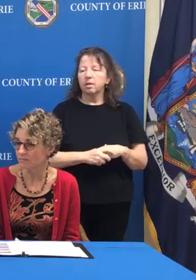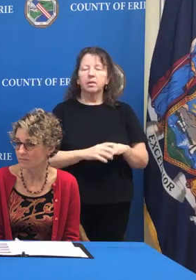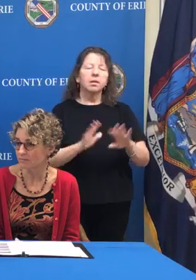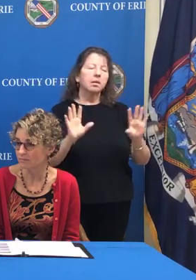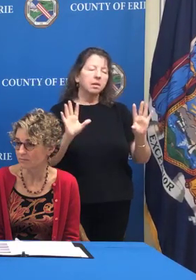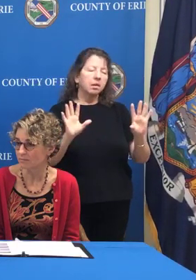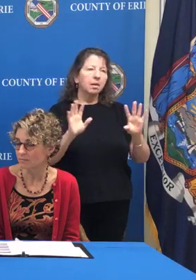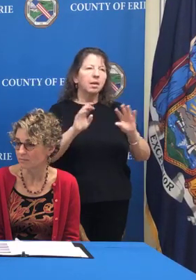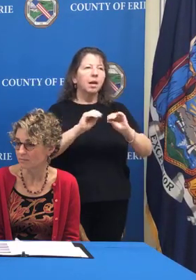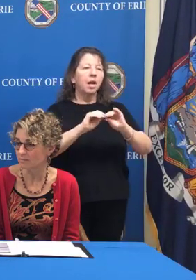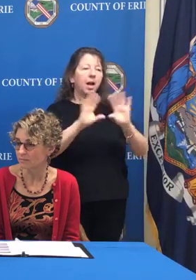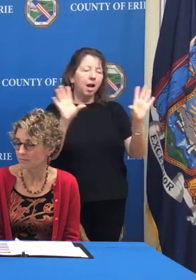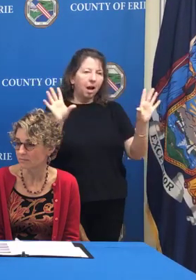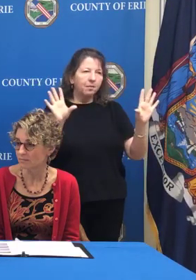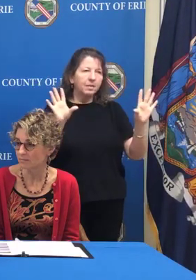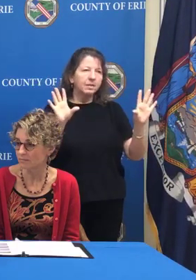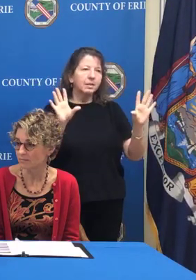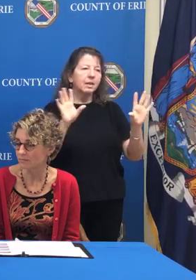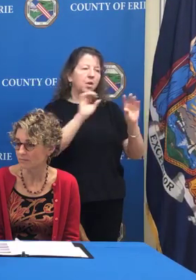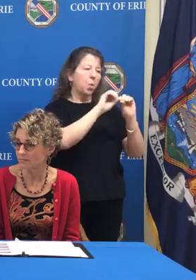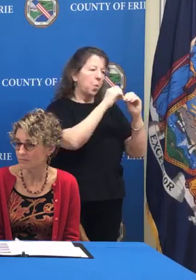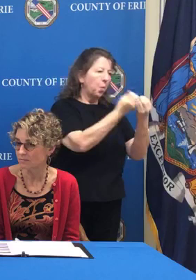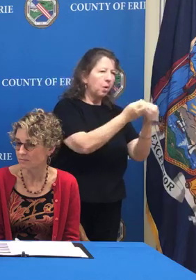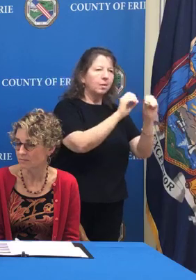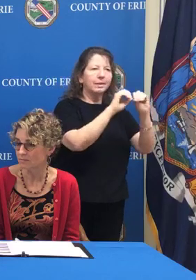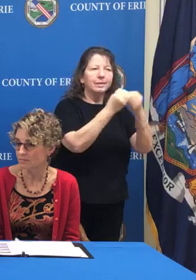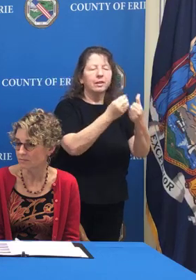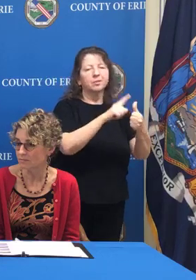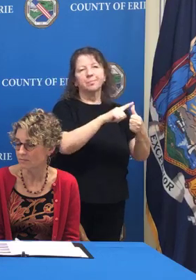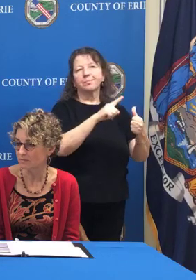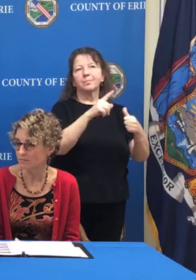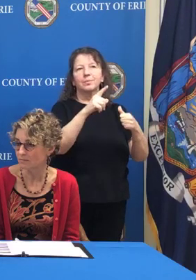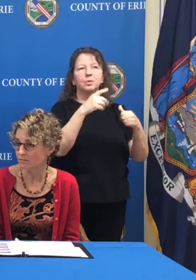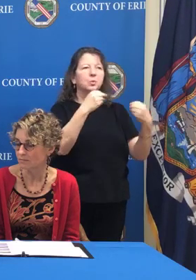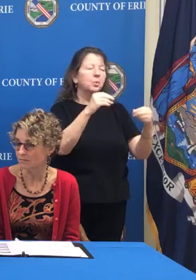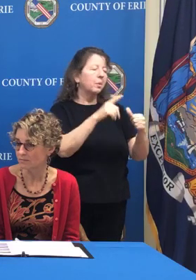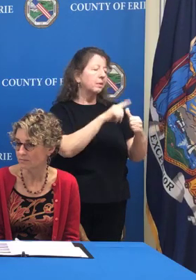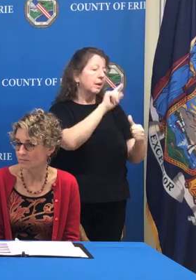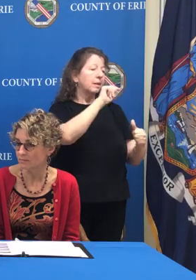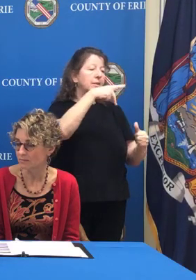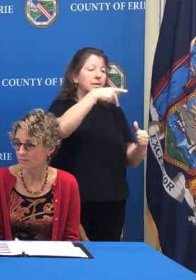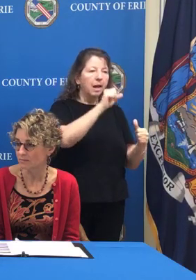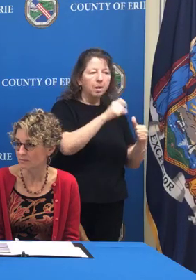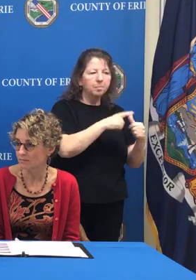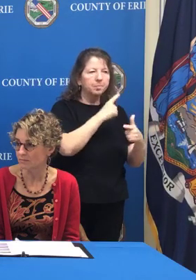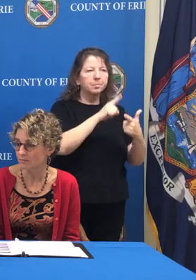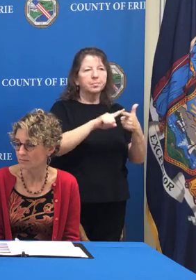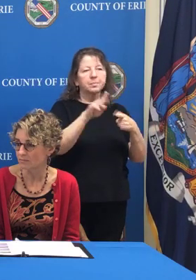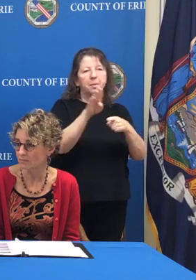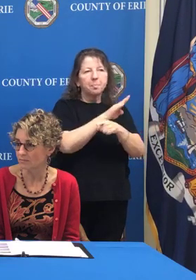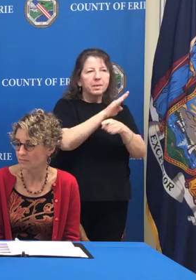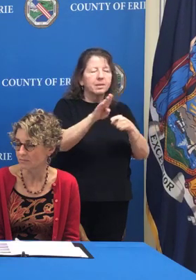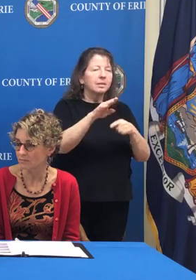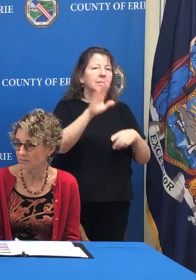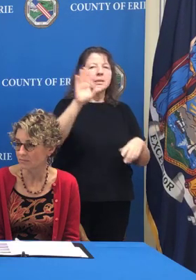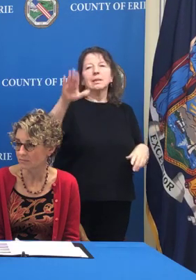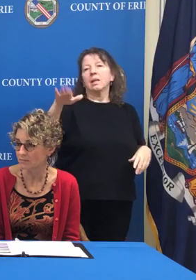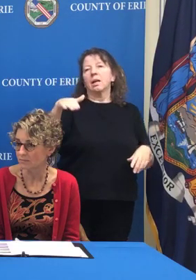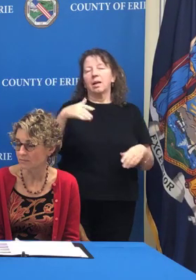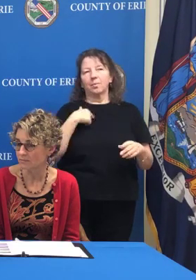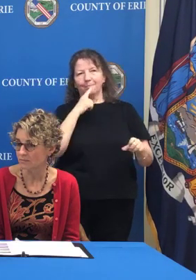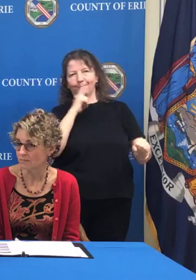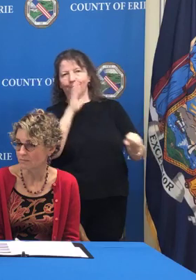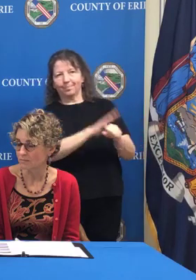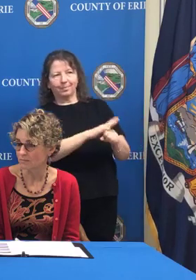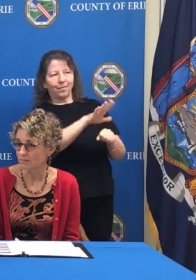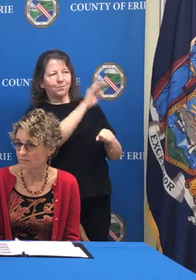individual organizations like Tops or, some other business might announce that, hey, we have a confirmed case.